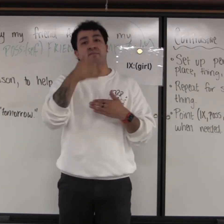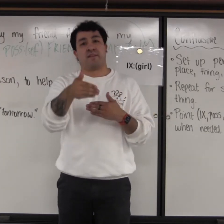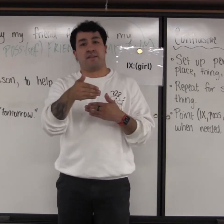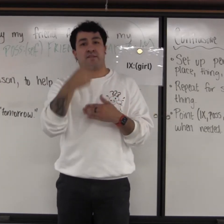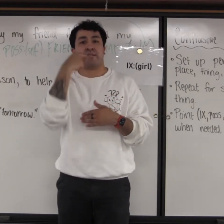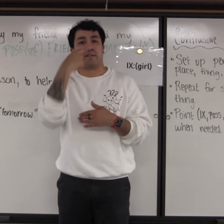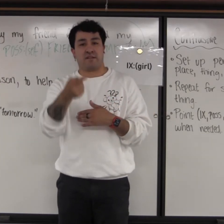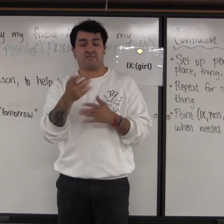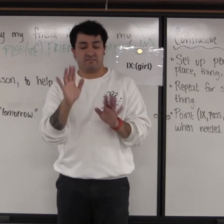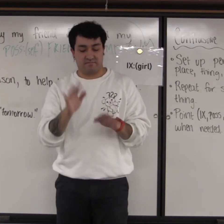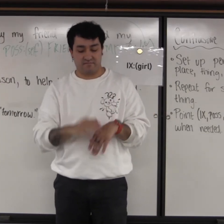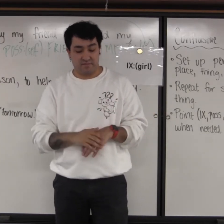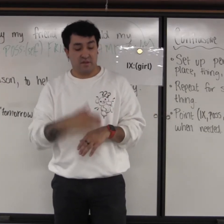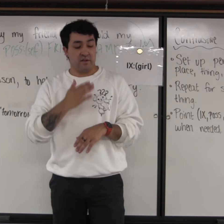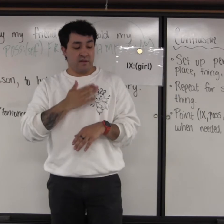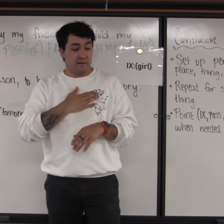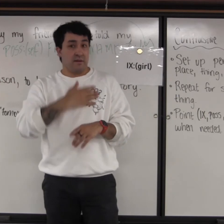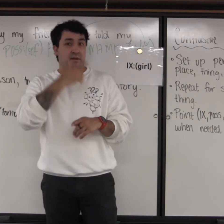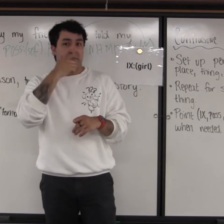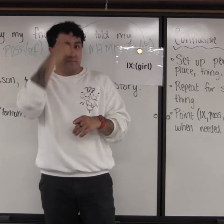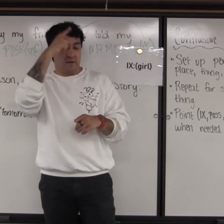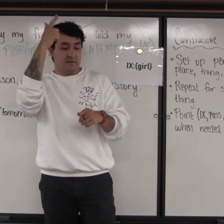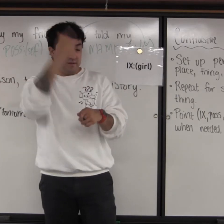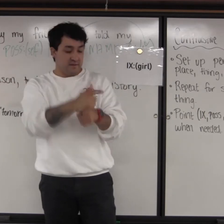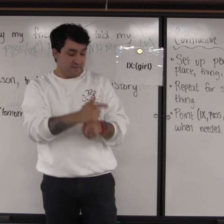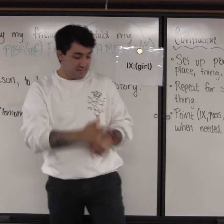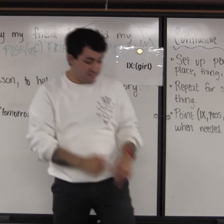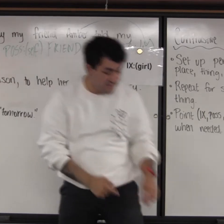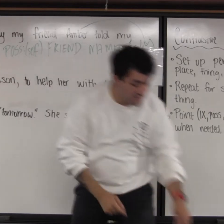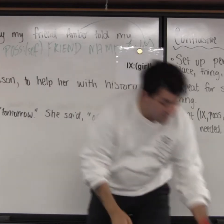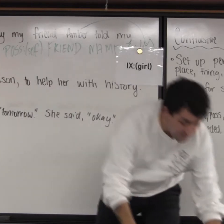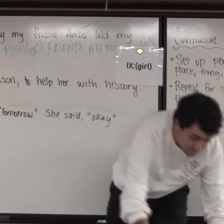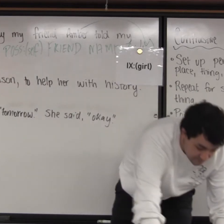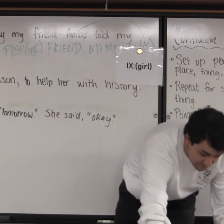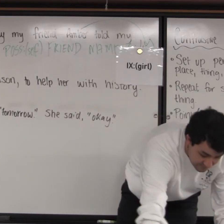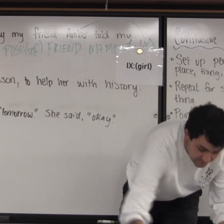advanced. And so the next person I'll go ahead and set up on the left, and that's going to be my brother.